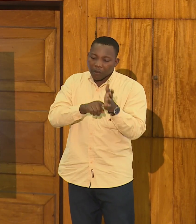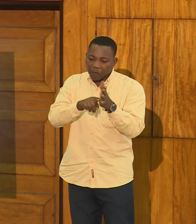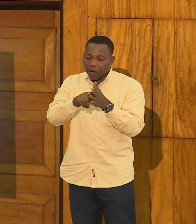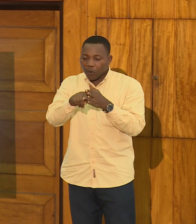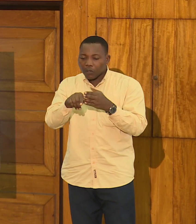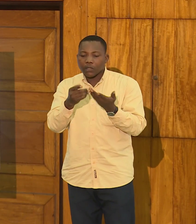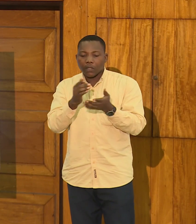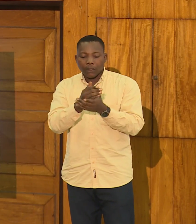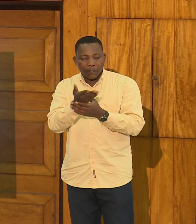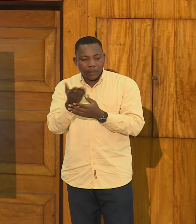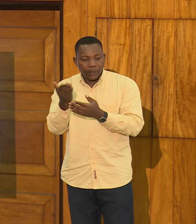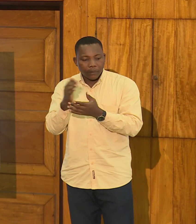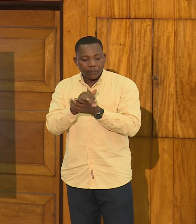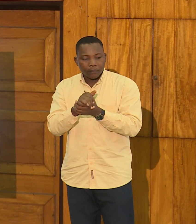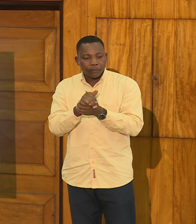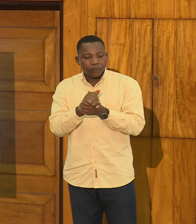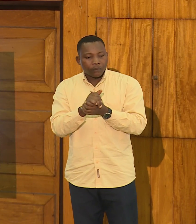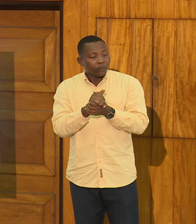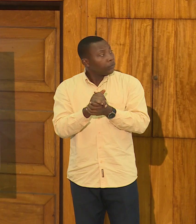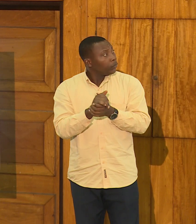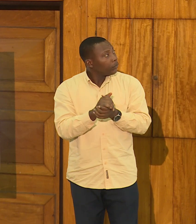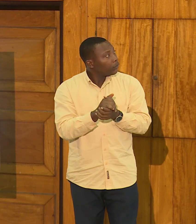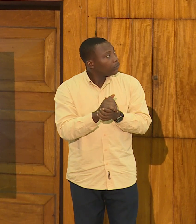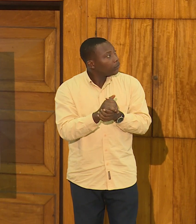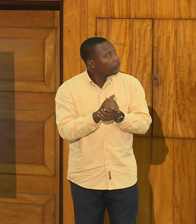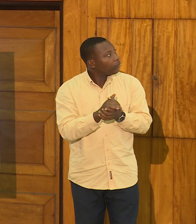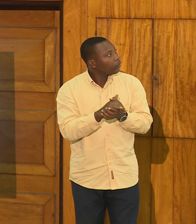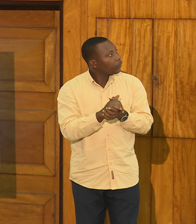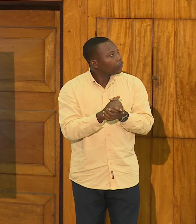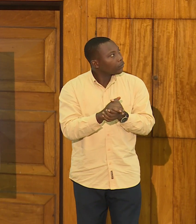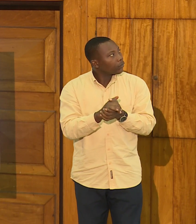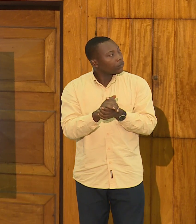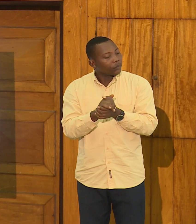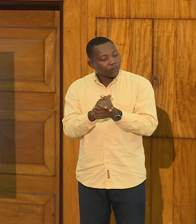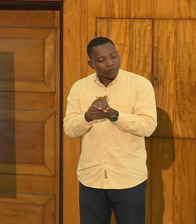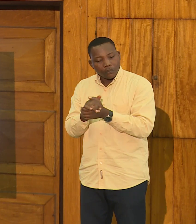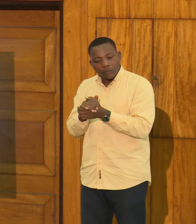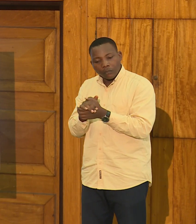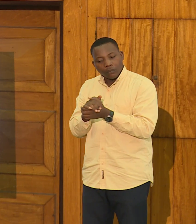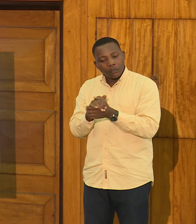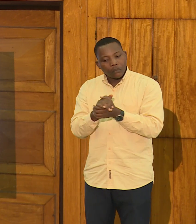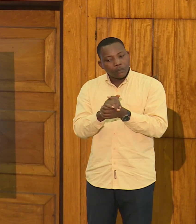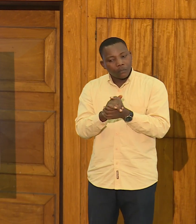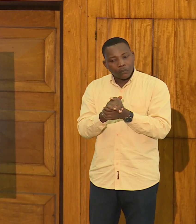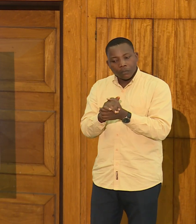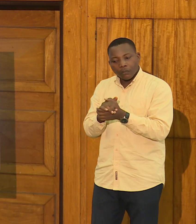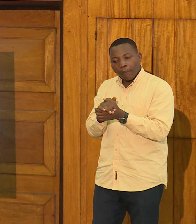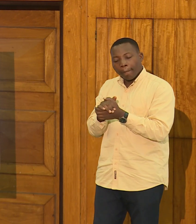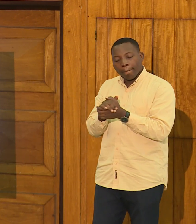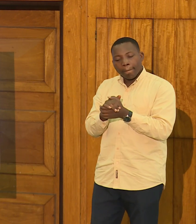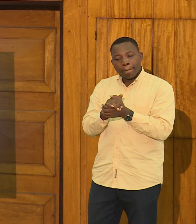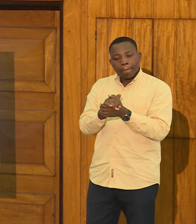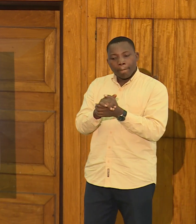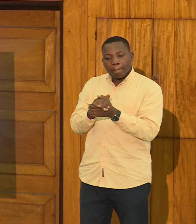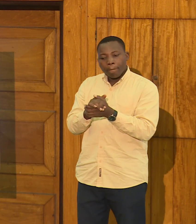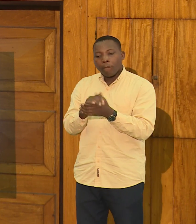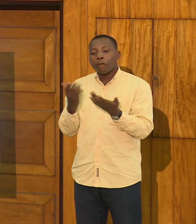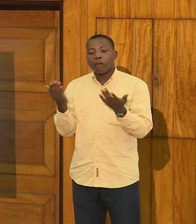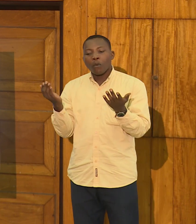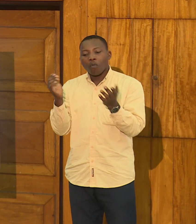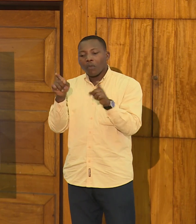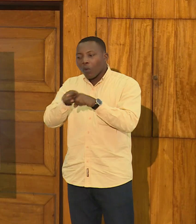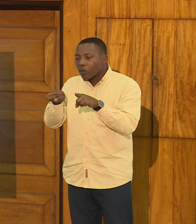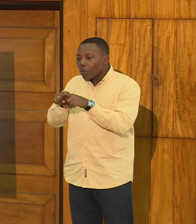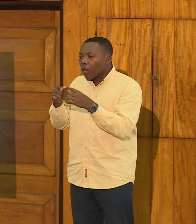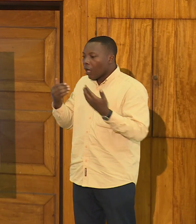in peer-led initiatives and community support is essential for ensuring sustainability. There is also